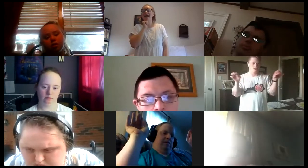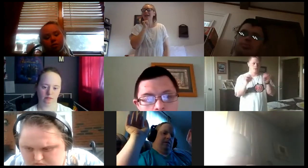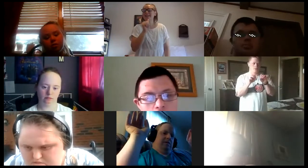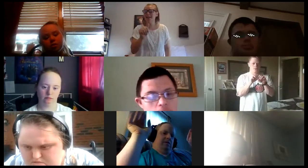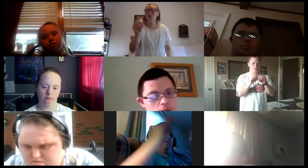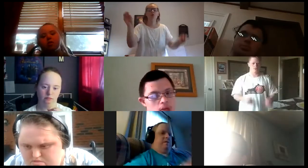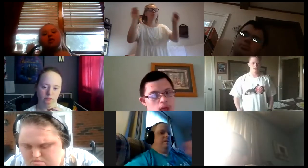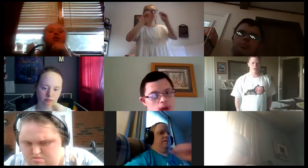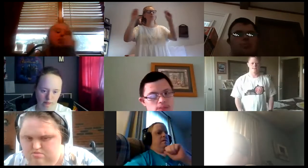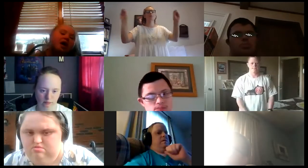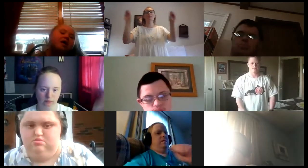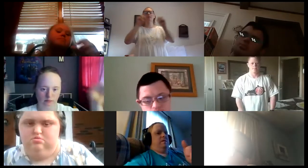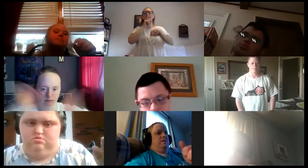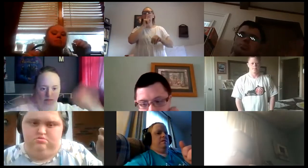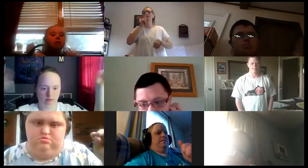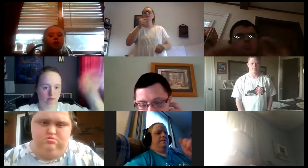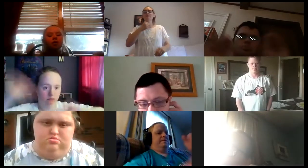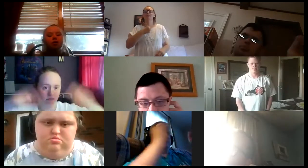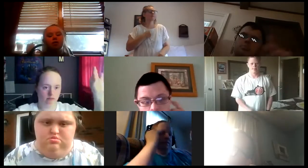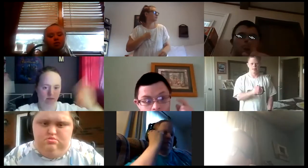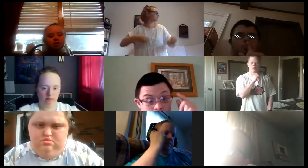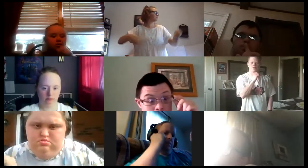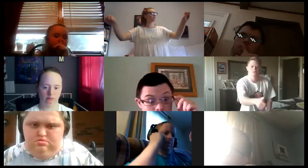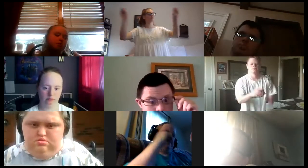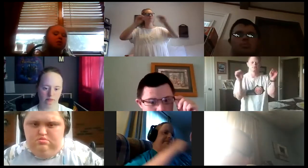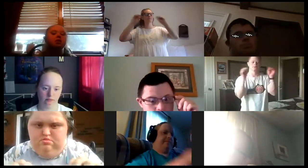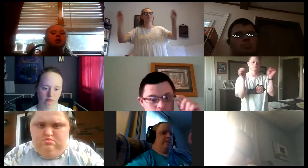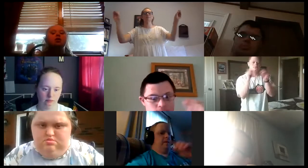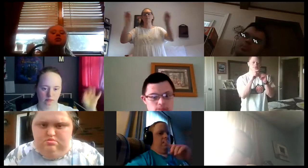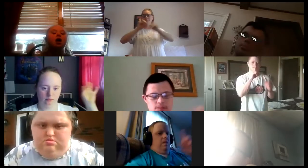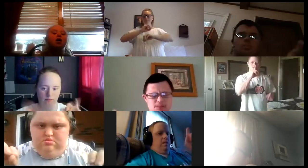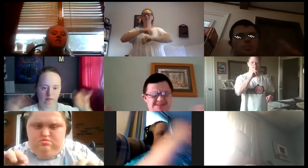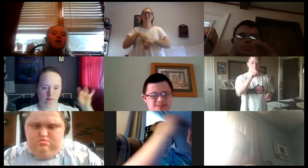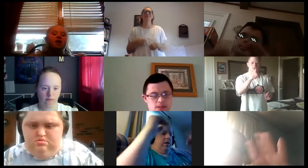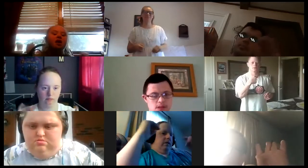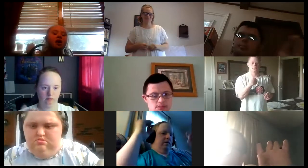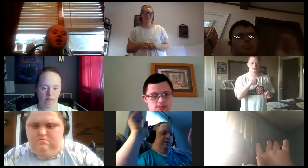can't nobody can't me nothing